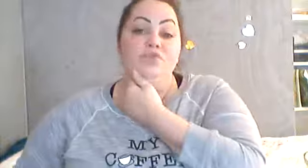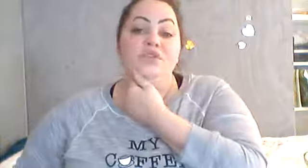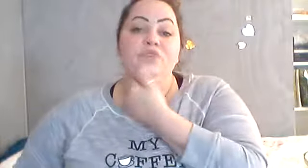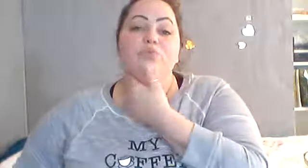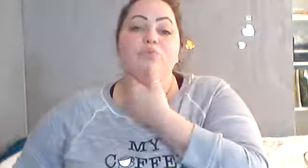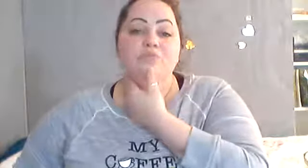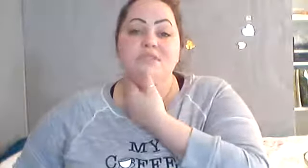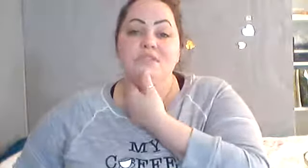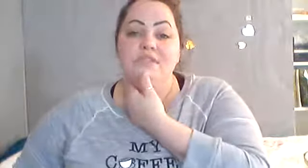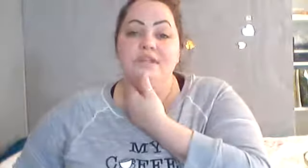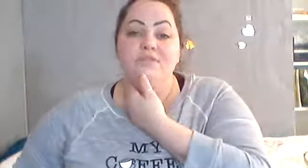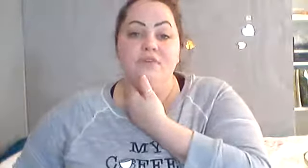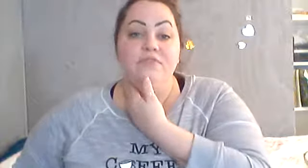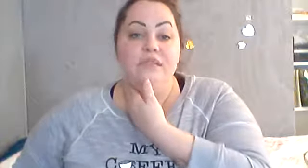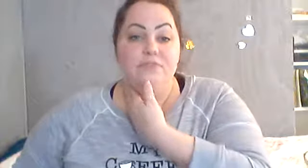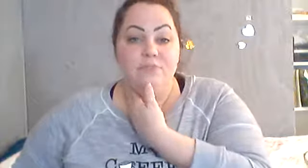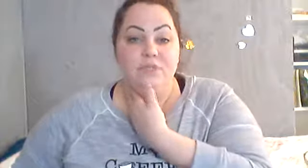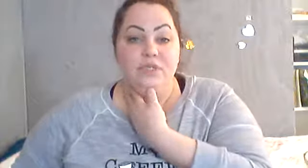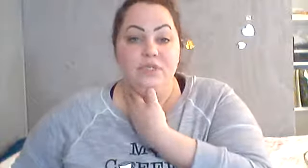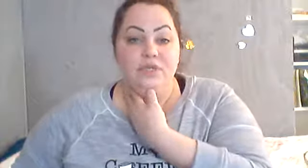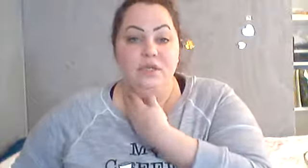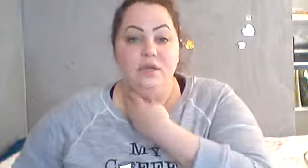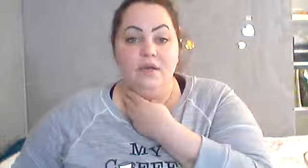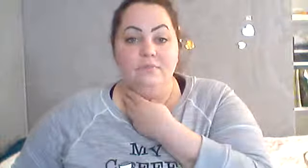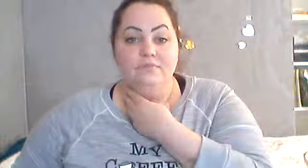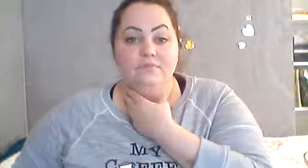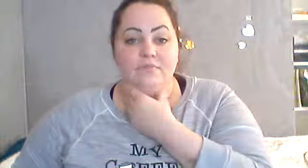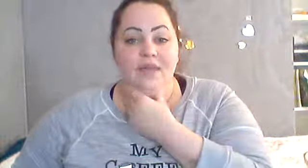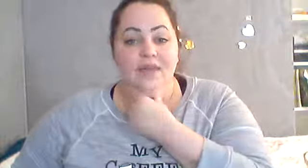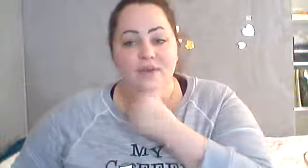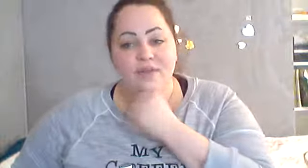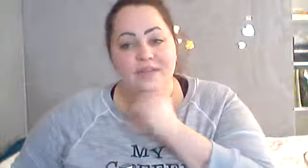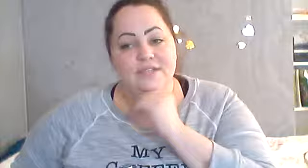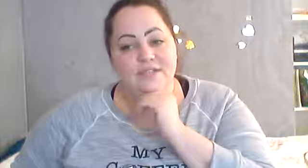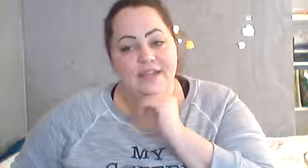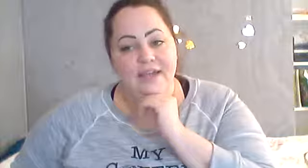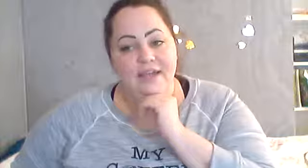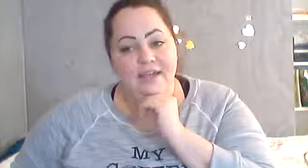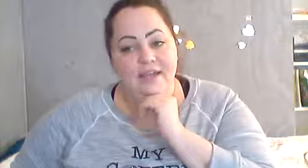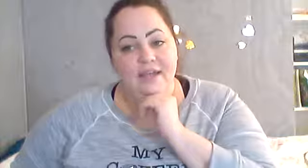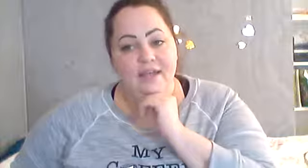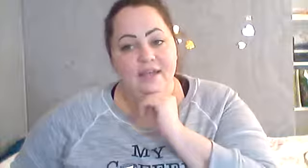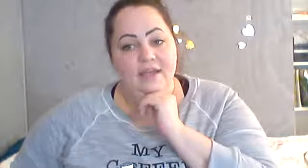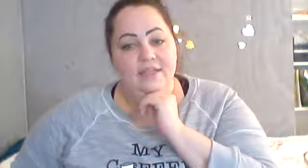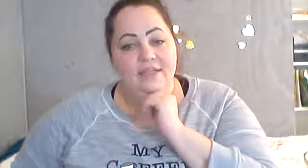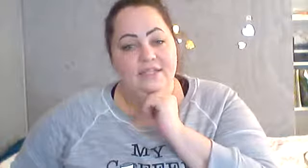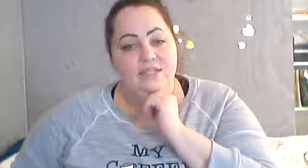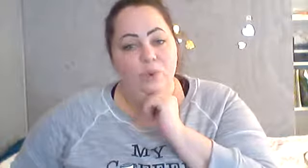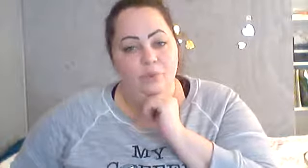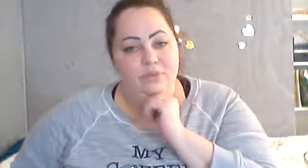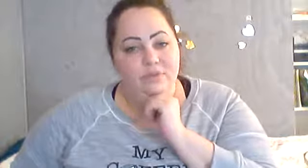joining groups and stuff on Facebook. I know you guys all say that's an old